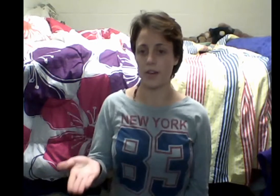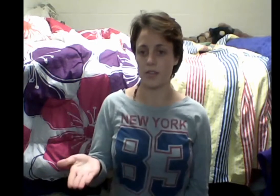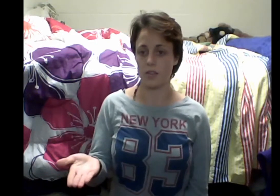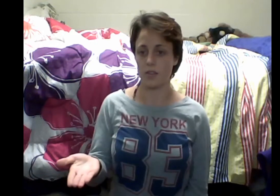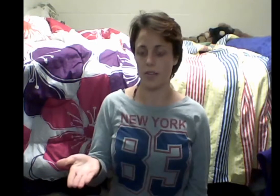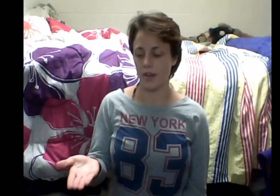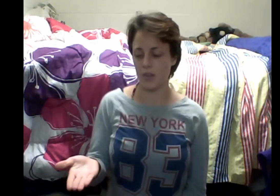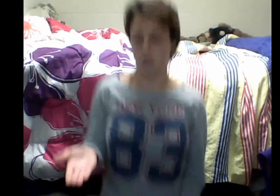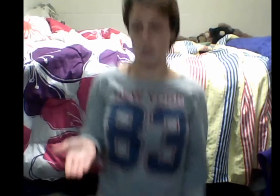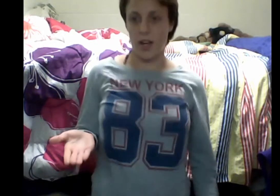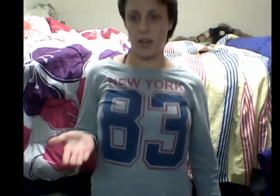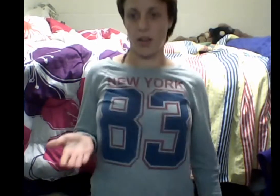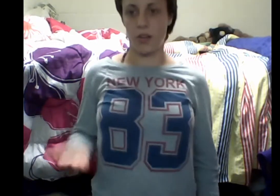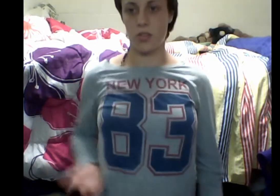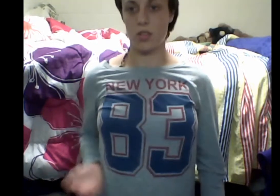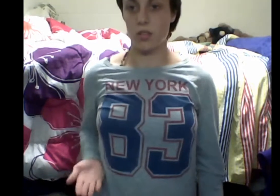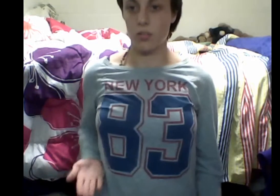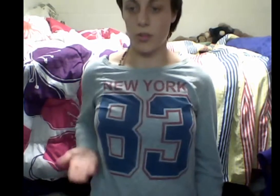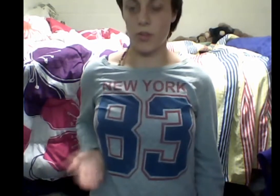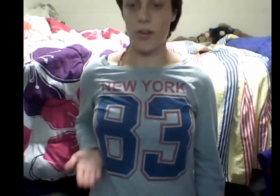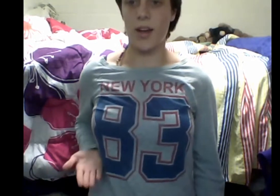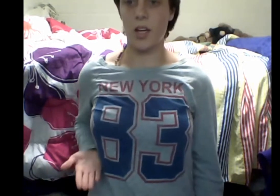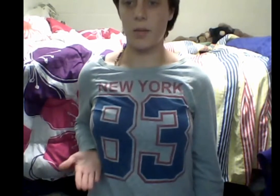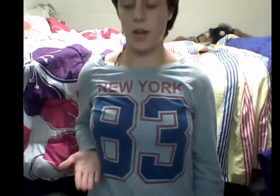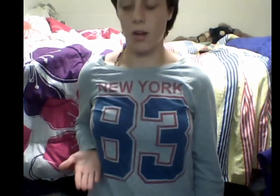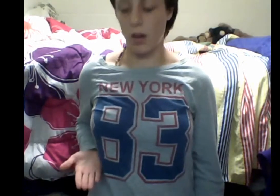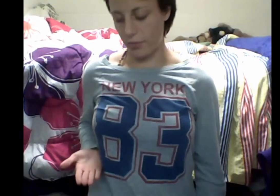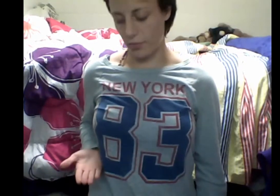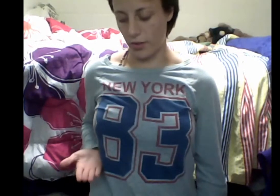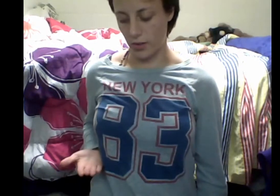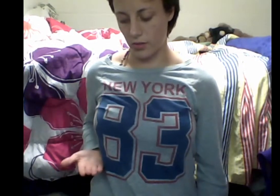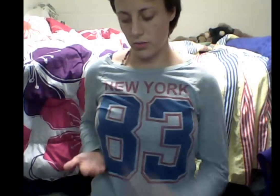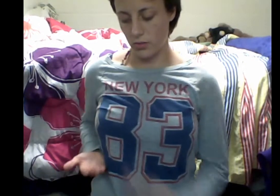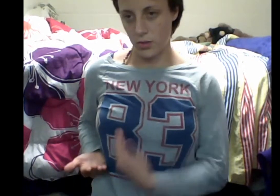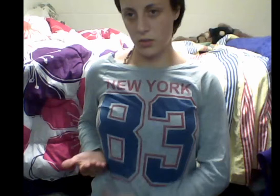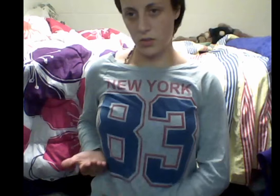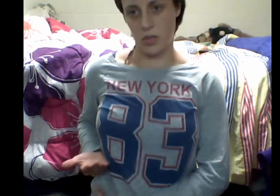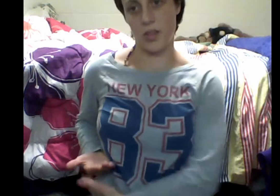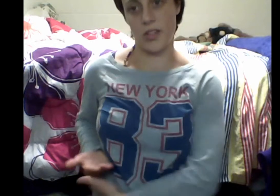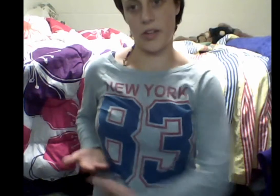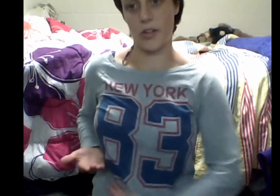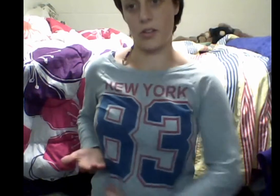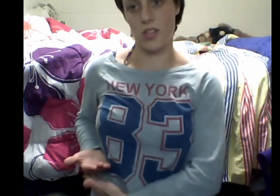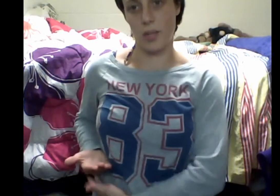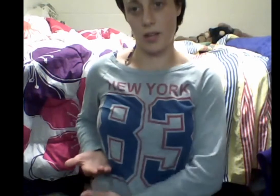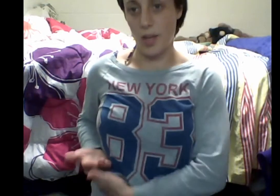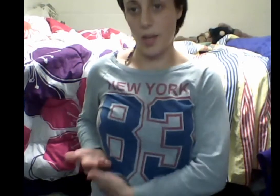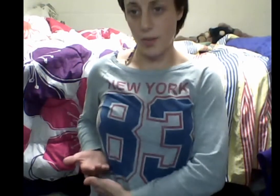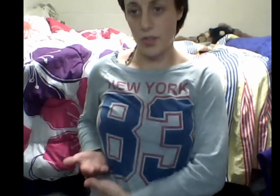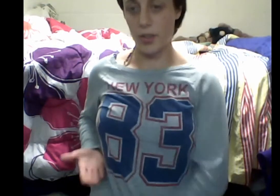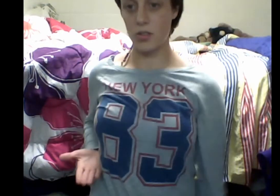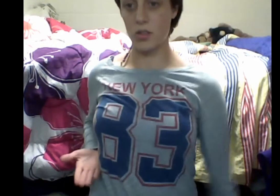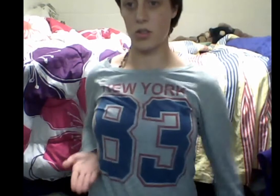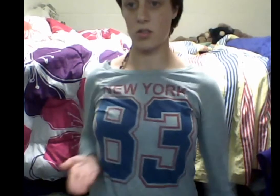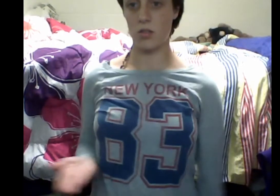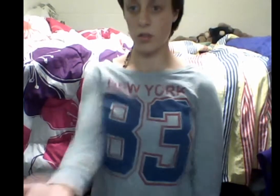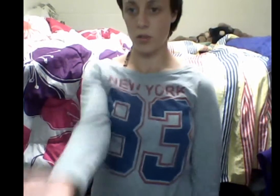theirs is just kind of like you're just with your right hand coming off from your, I don't know what this area is, stomach hipish region, and just